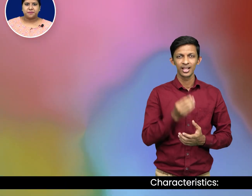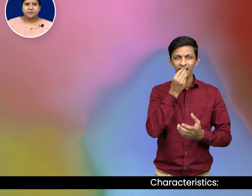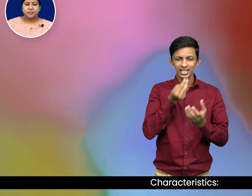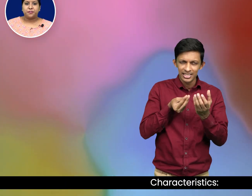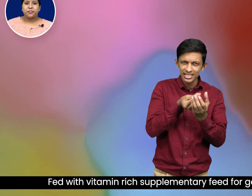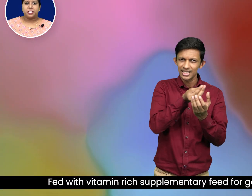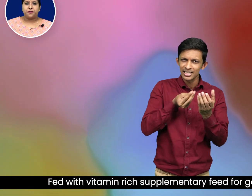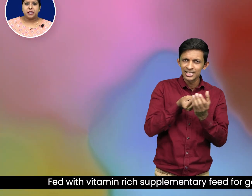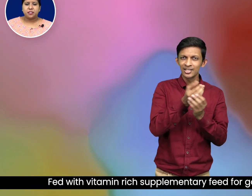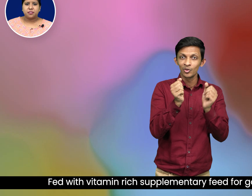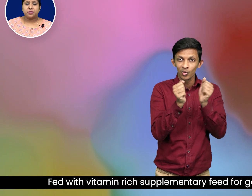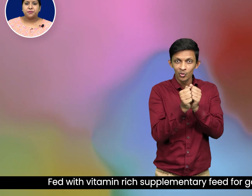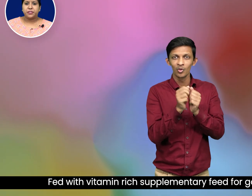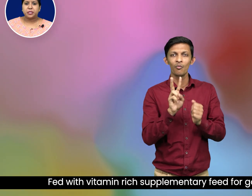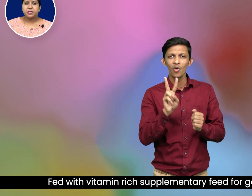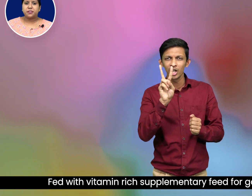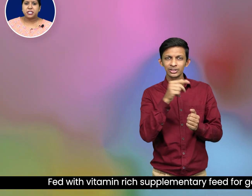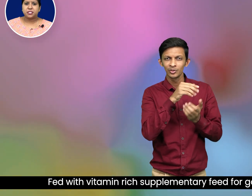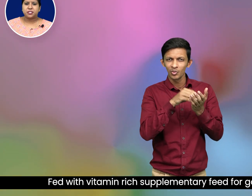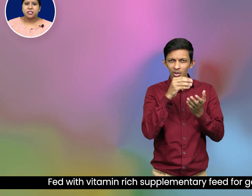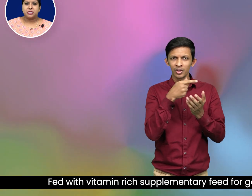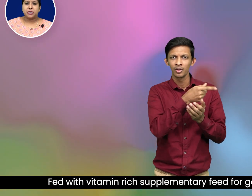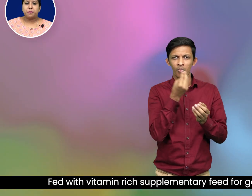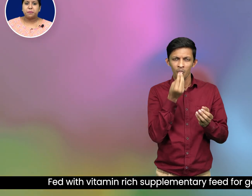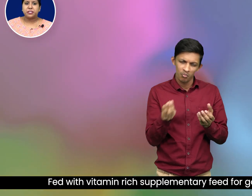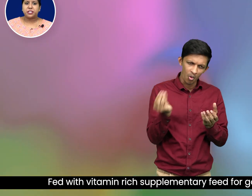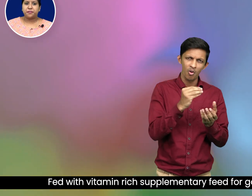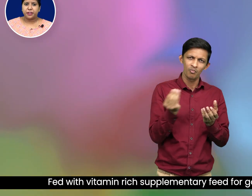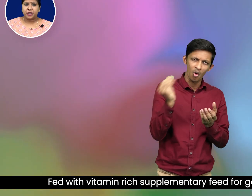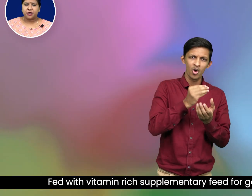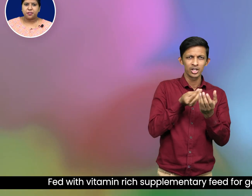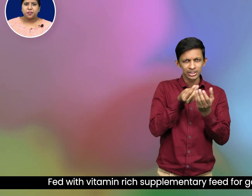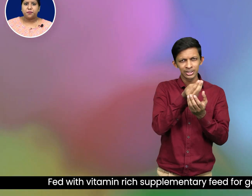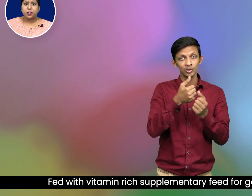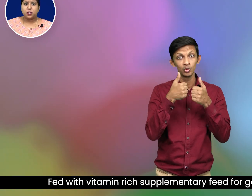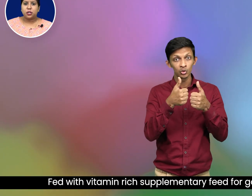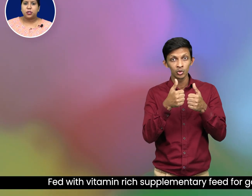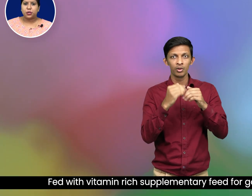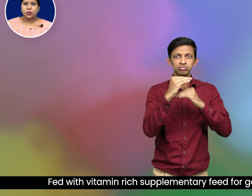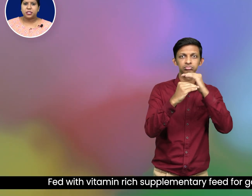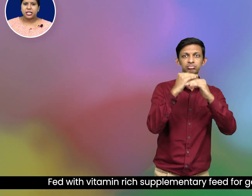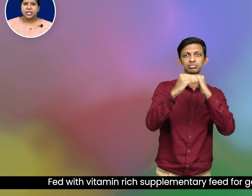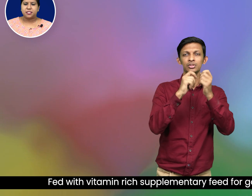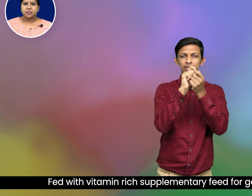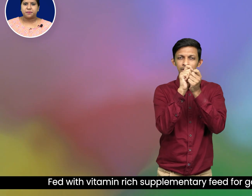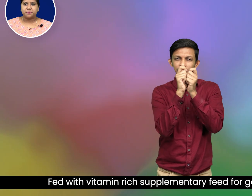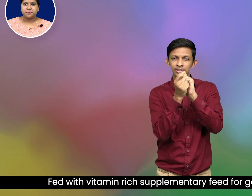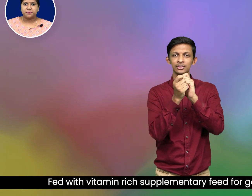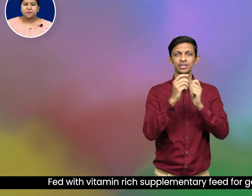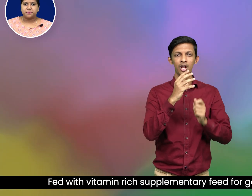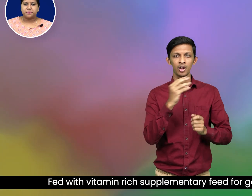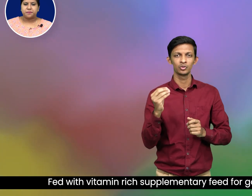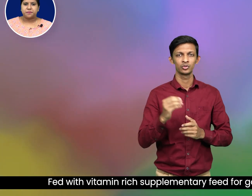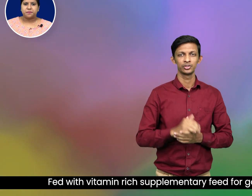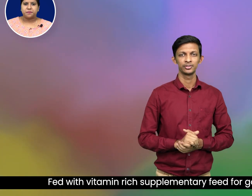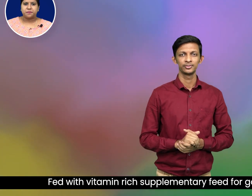Characteristics. Fed with vitamin rich supplementary feed for good growth rate